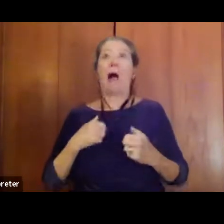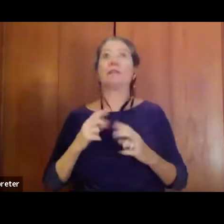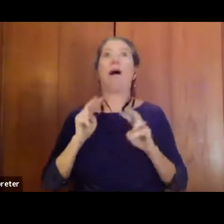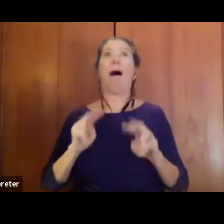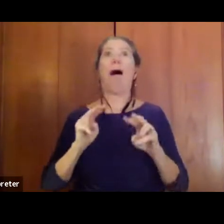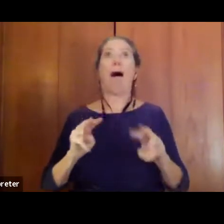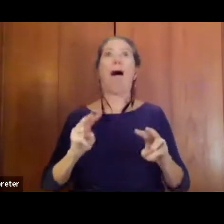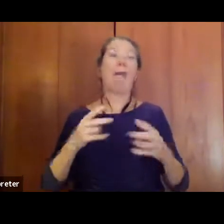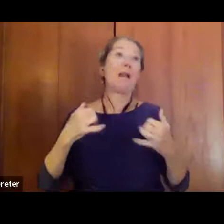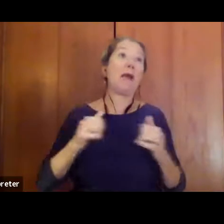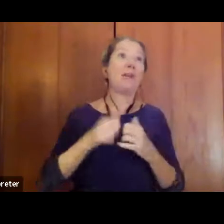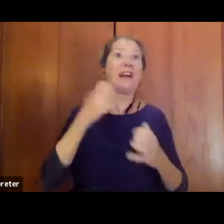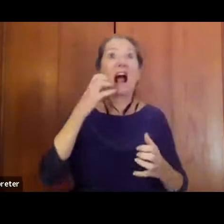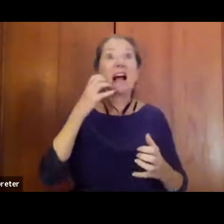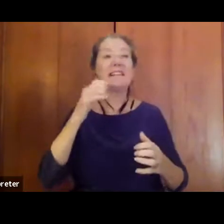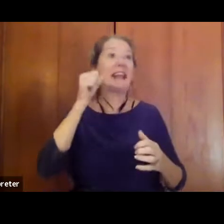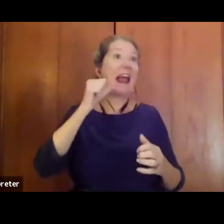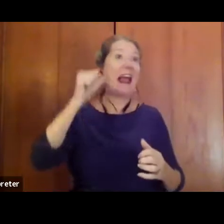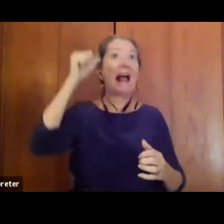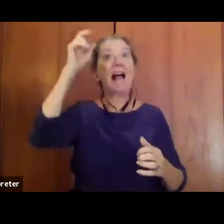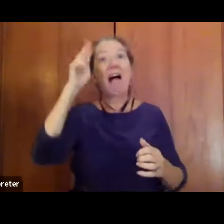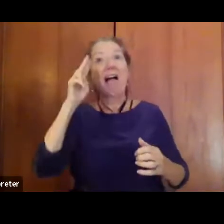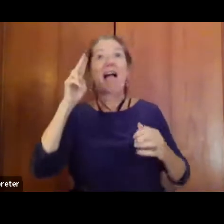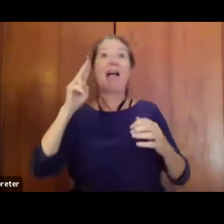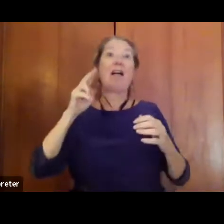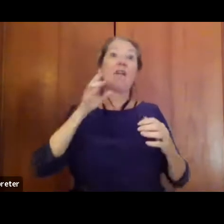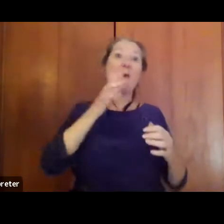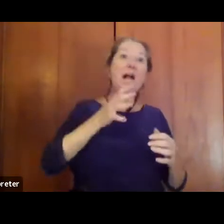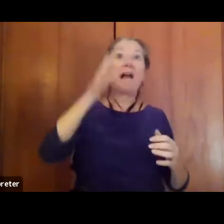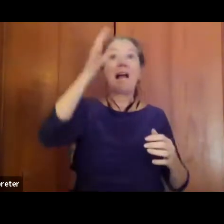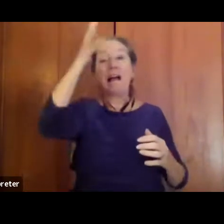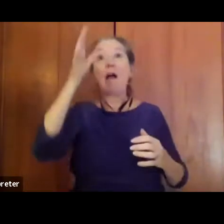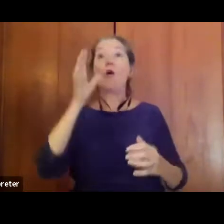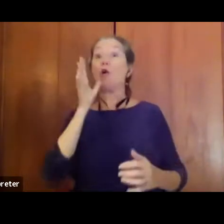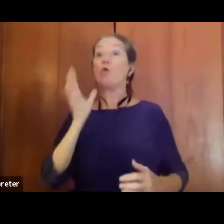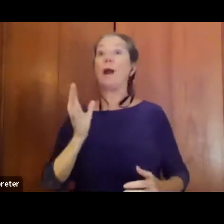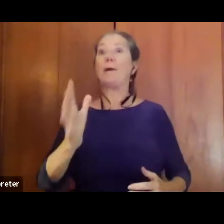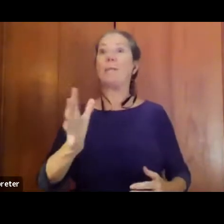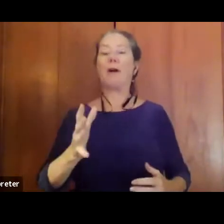and uncles, my grandmother and my great-grandmother was almost too much to take